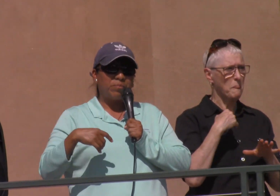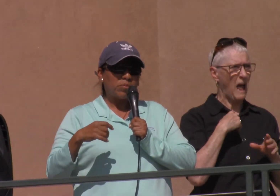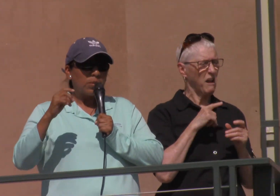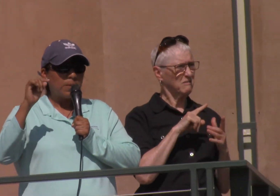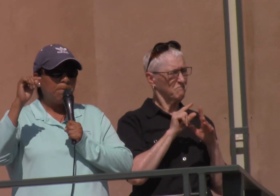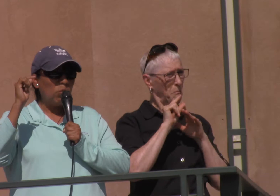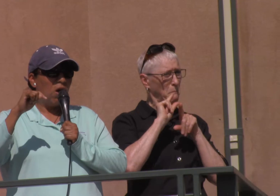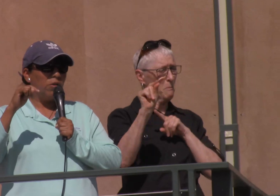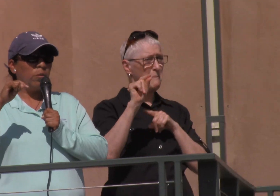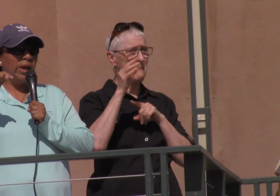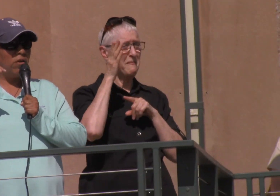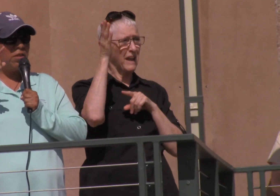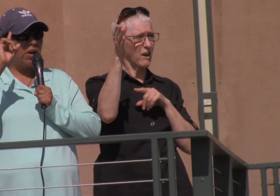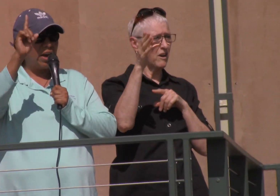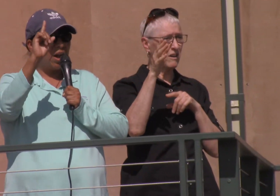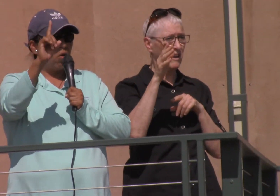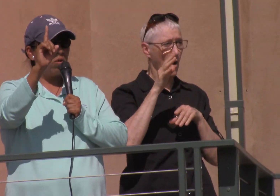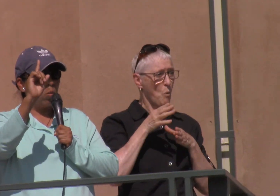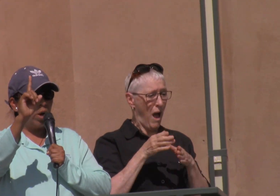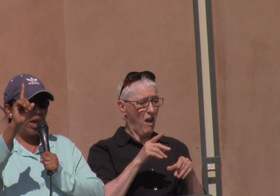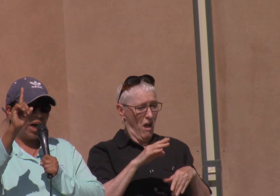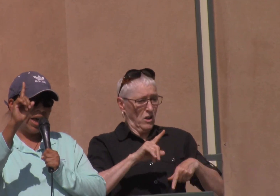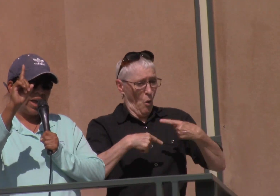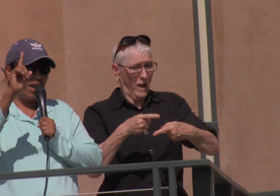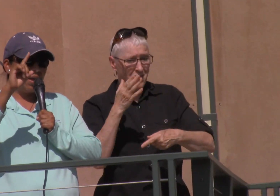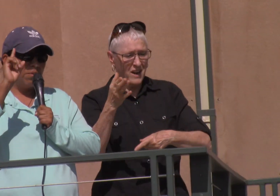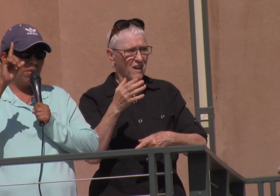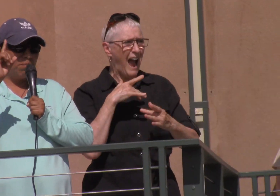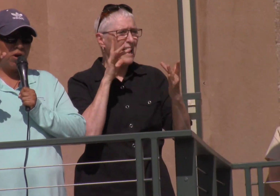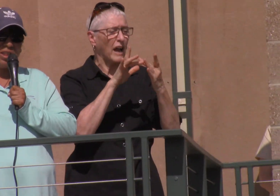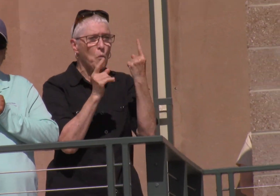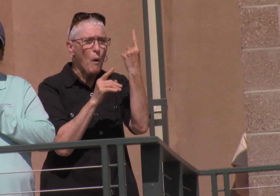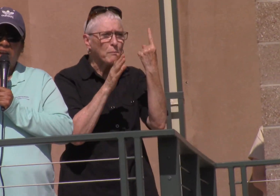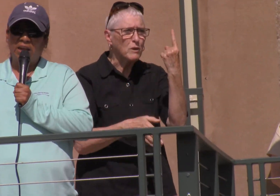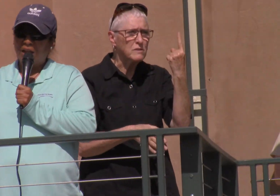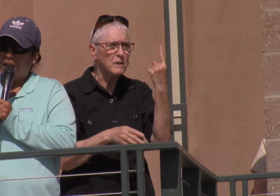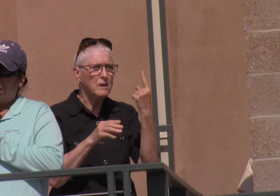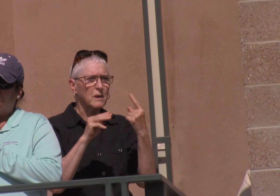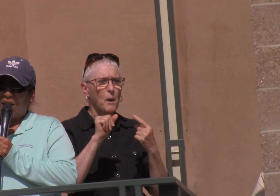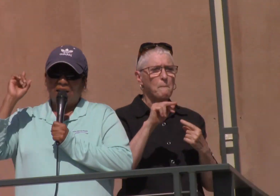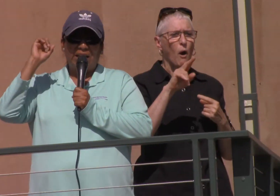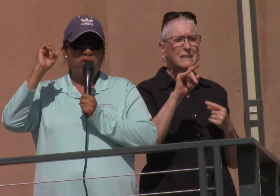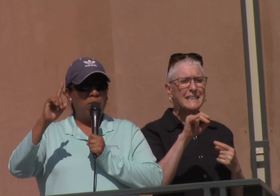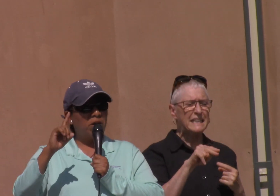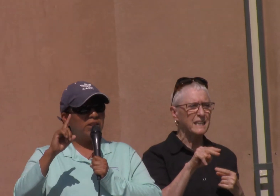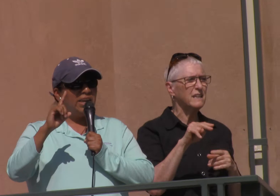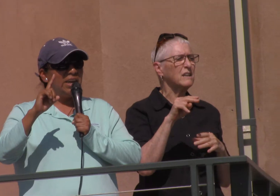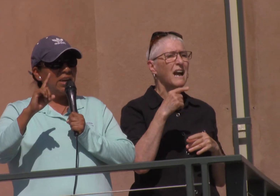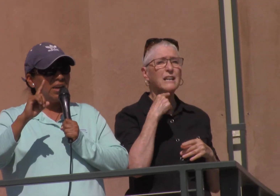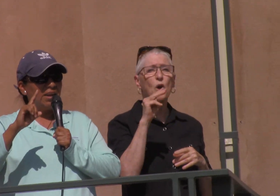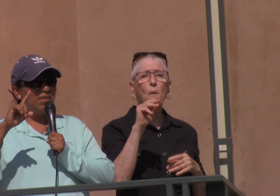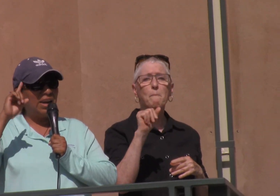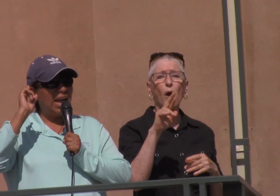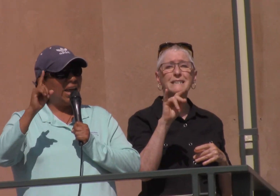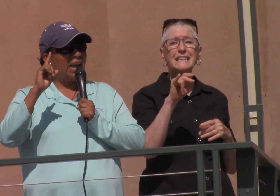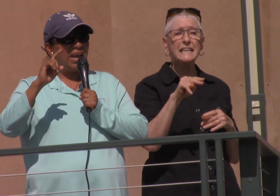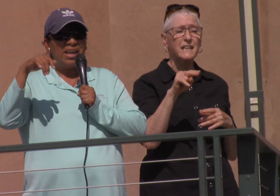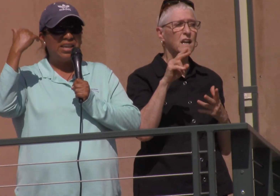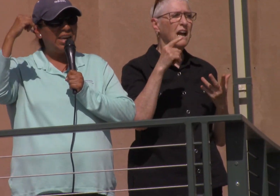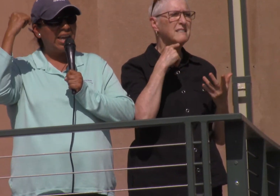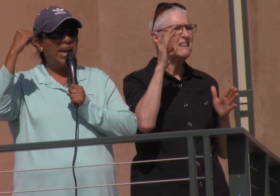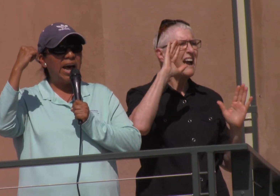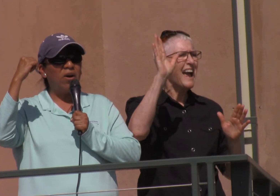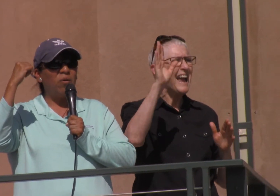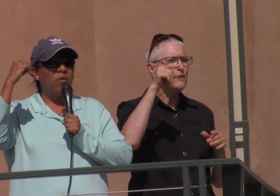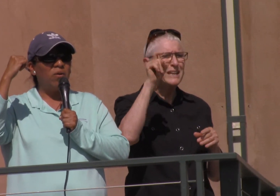there. On the way over there, I got a hold of one guy, Martin. I told Martin, I said, hey,